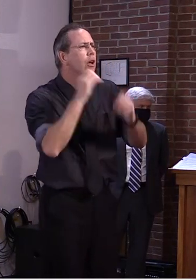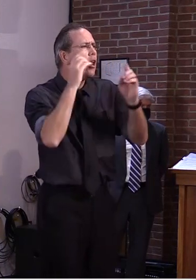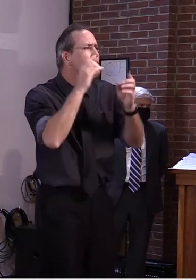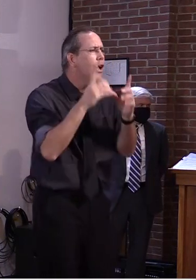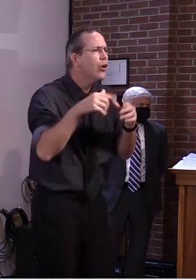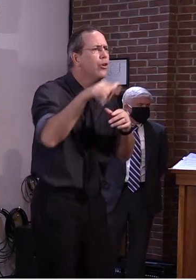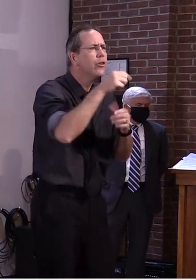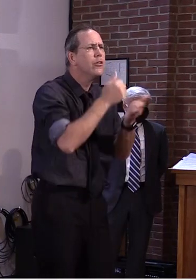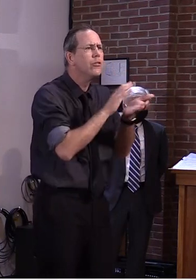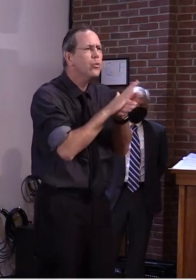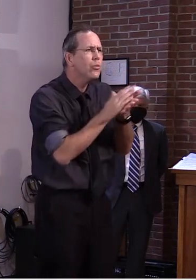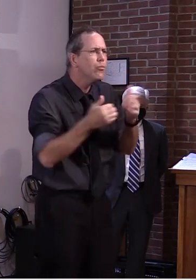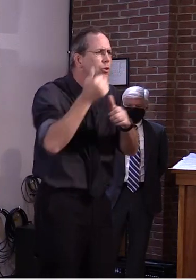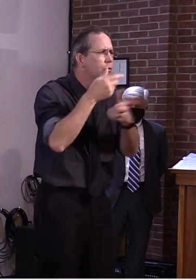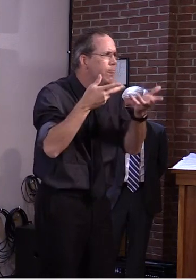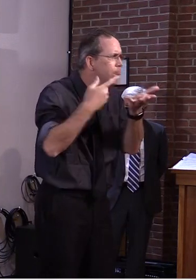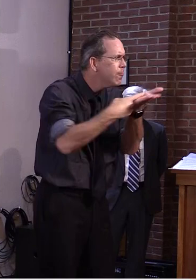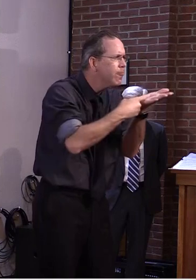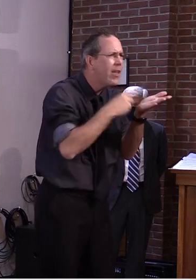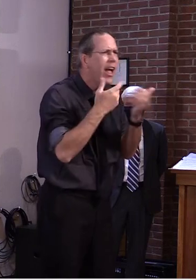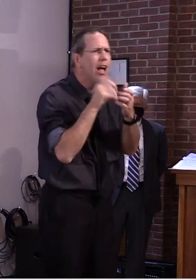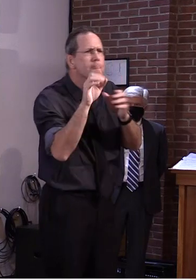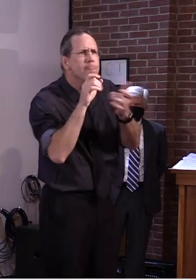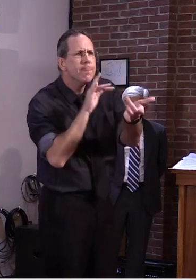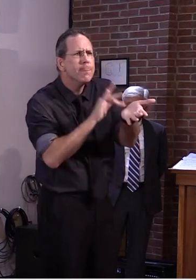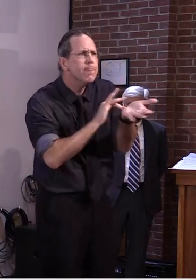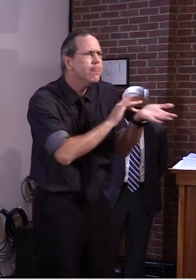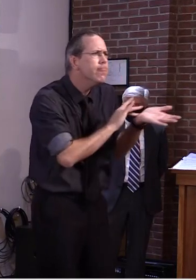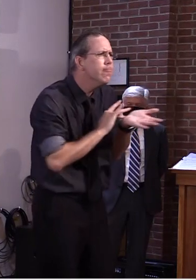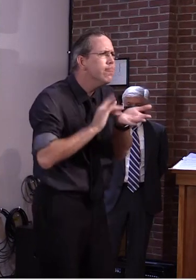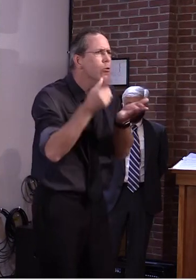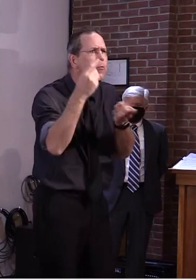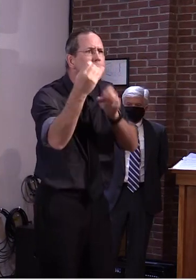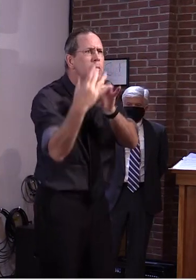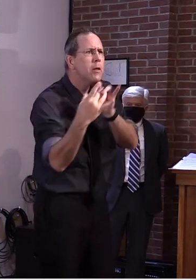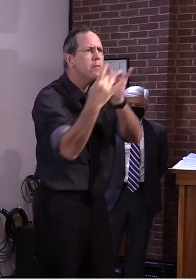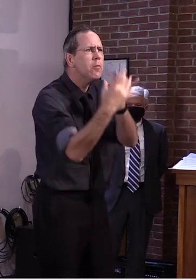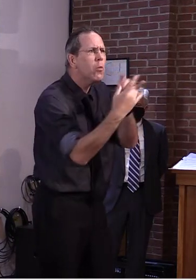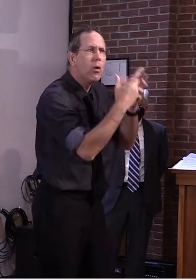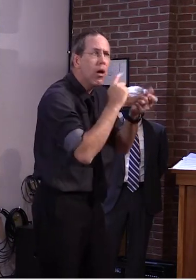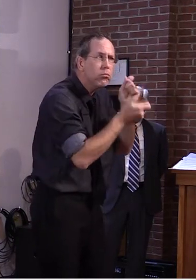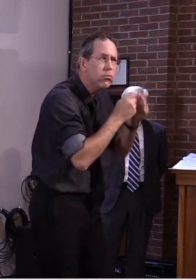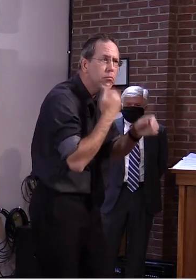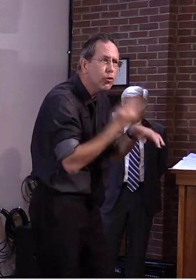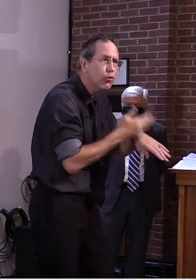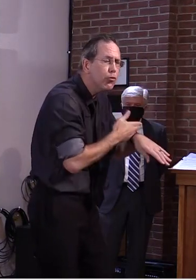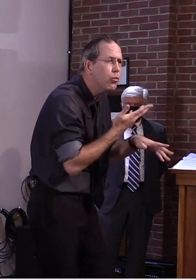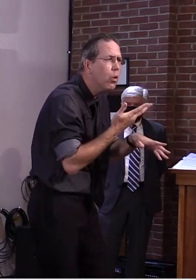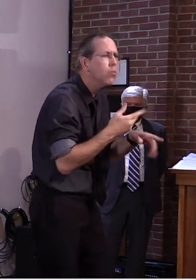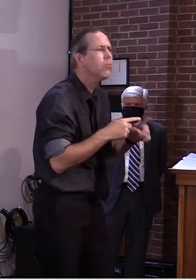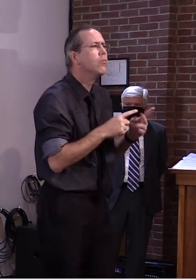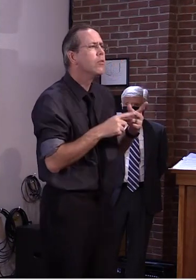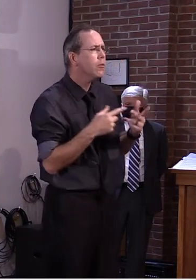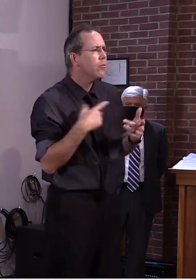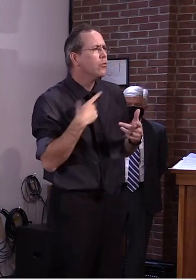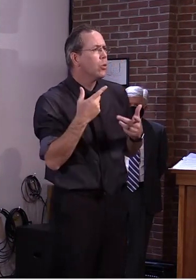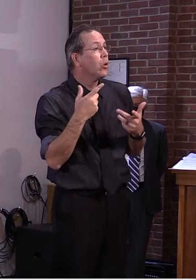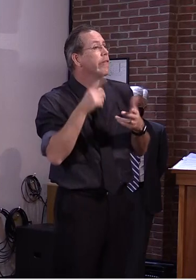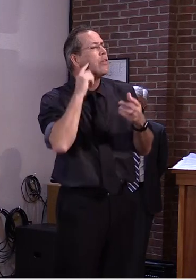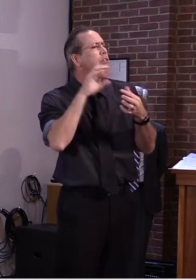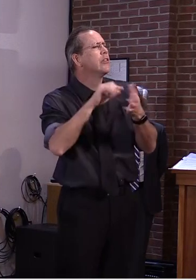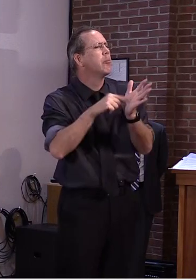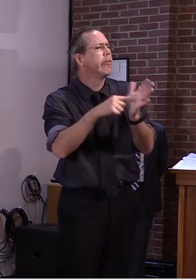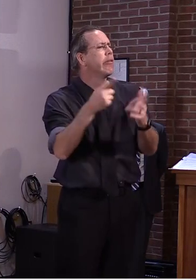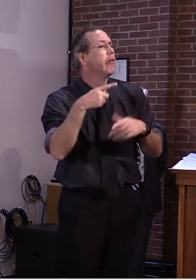we will be publishing guidance on the following topics soon: guidance on physical education and a support guide for physical education co-developed